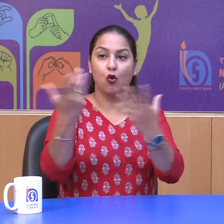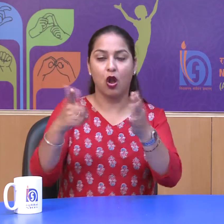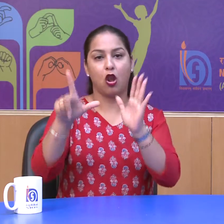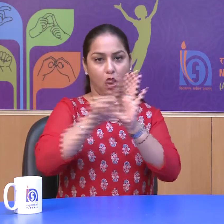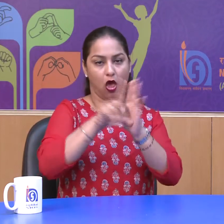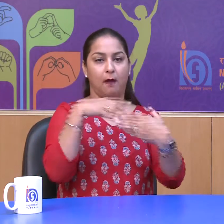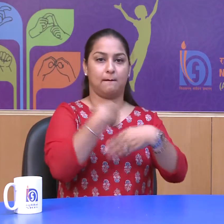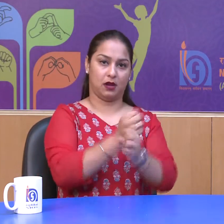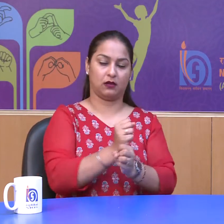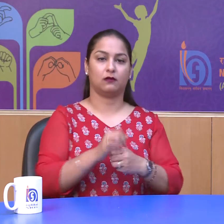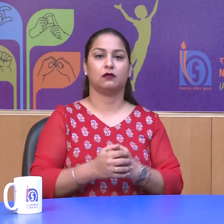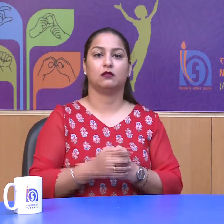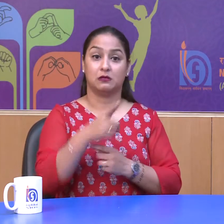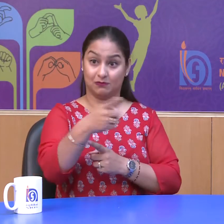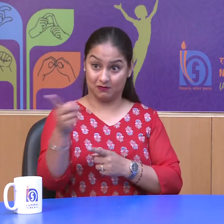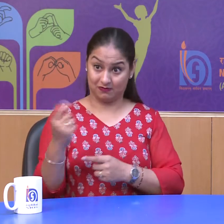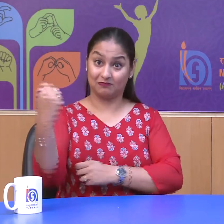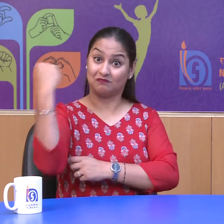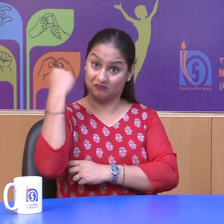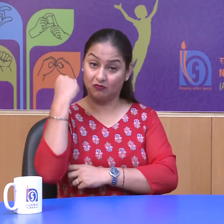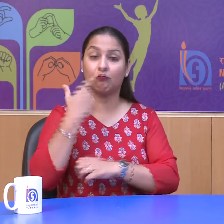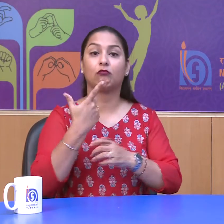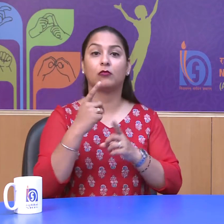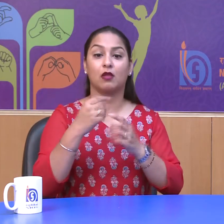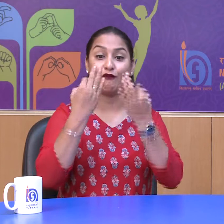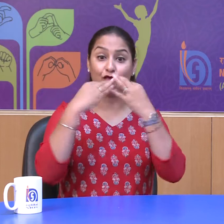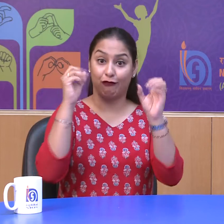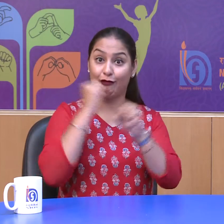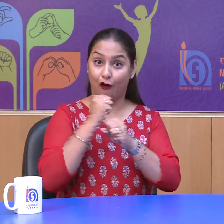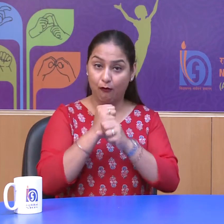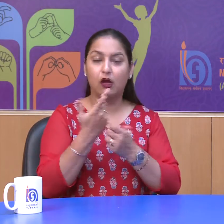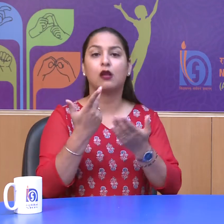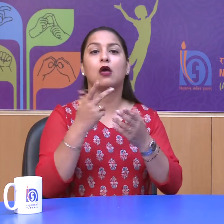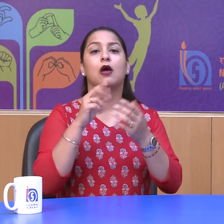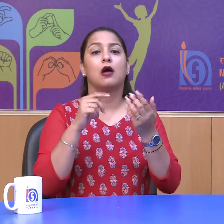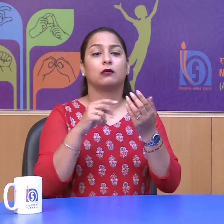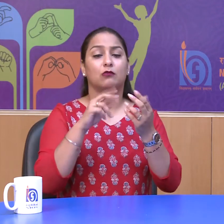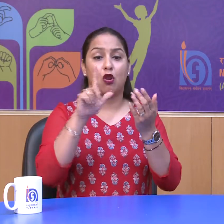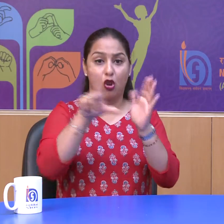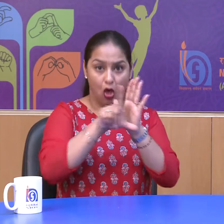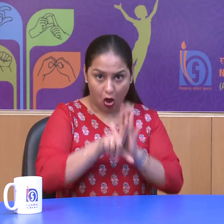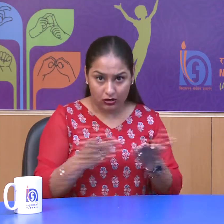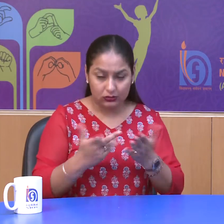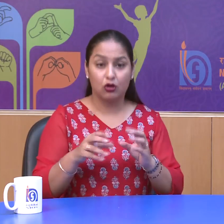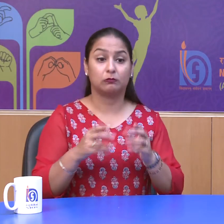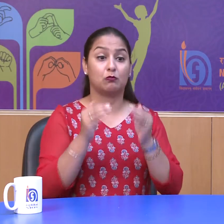It strengthens democratic values and norms, and it protects